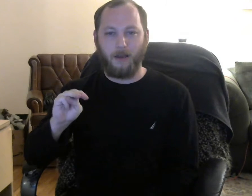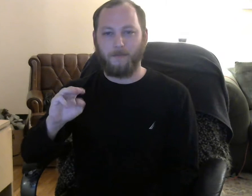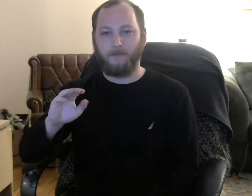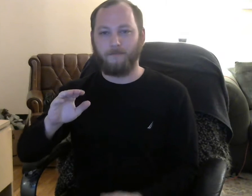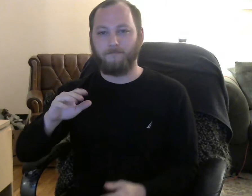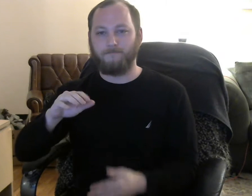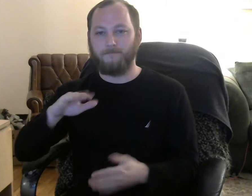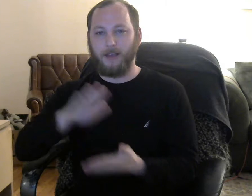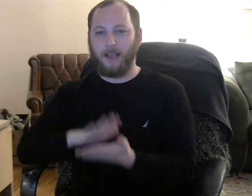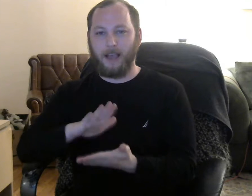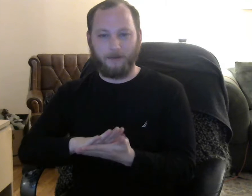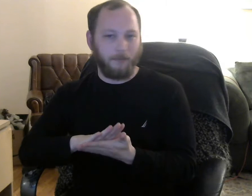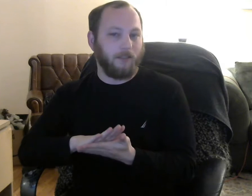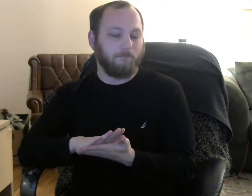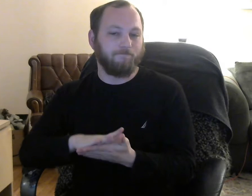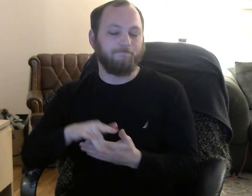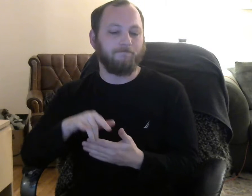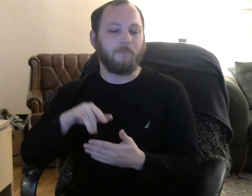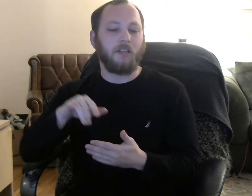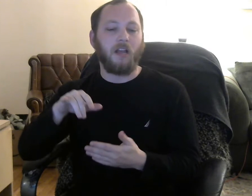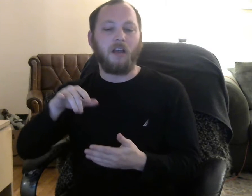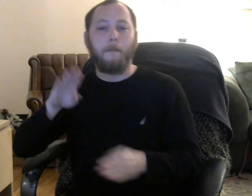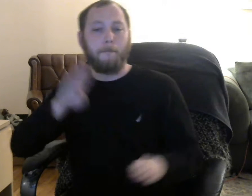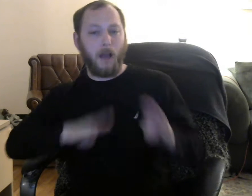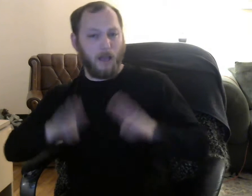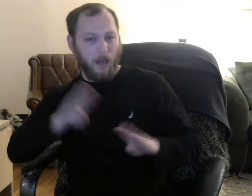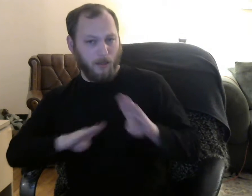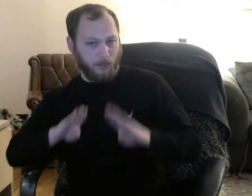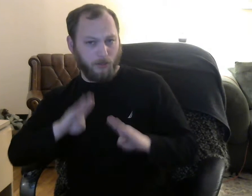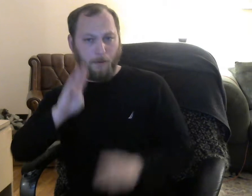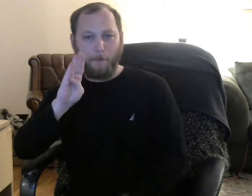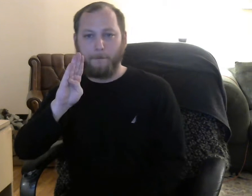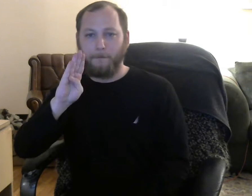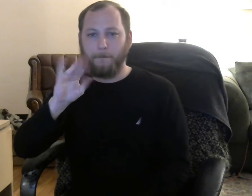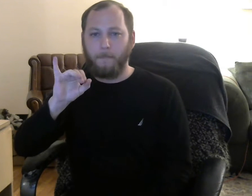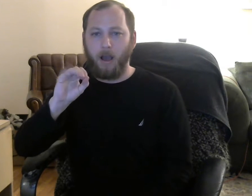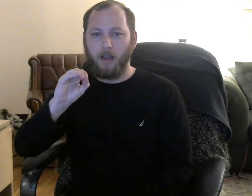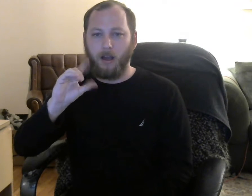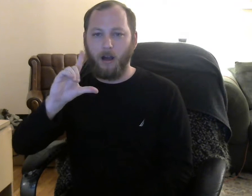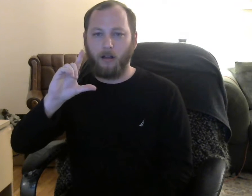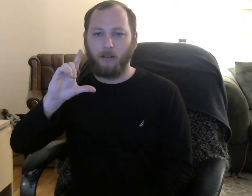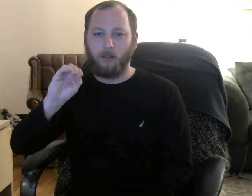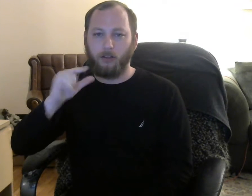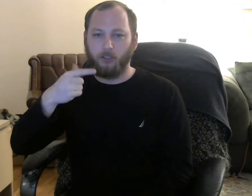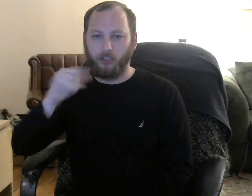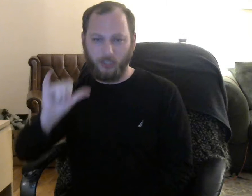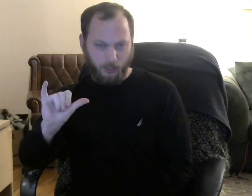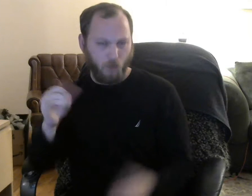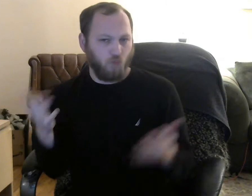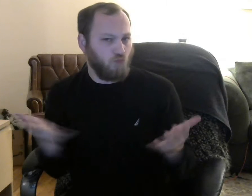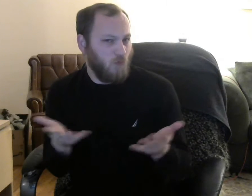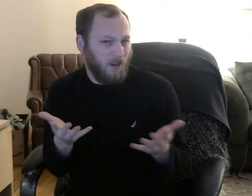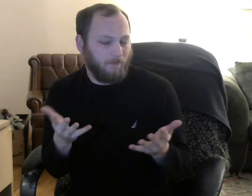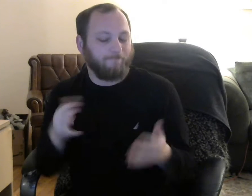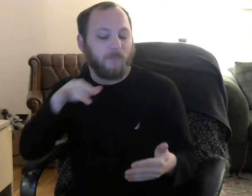know, it is the study of life. And I can't really imagine anything more interesting than the study of